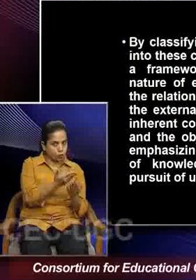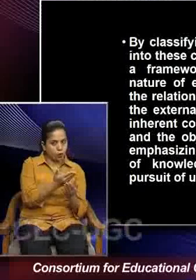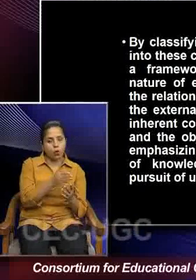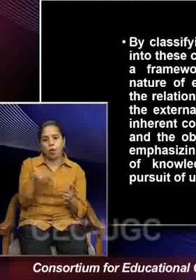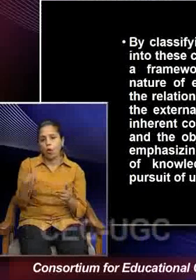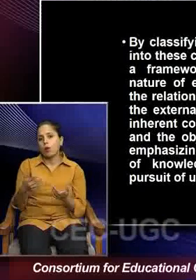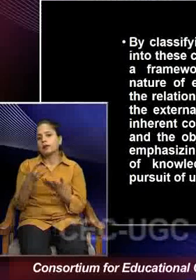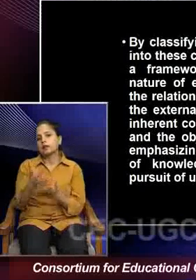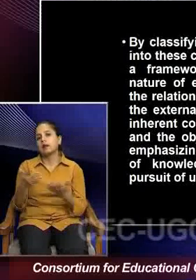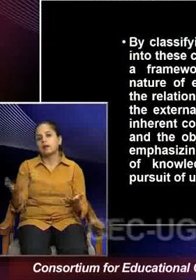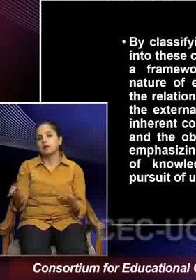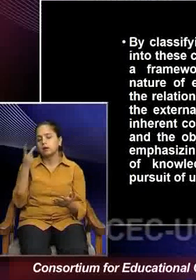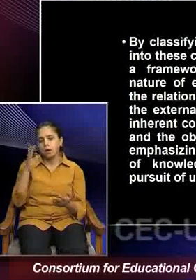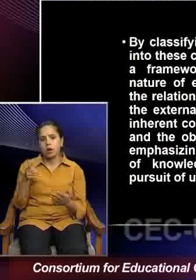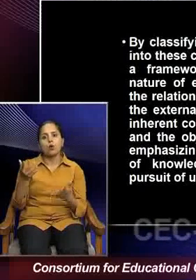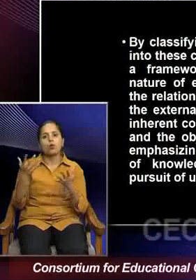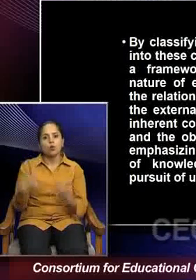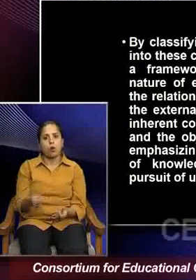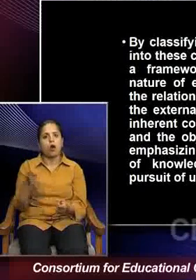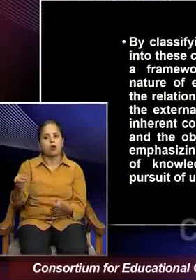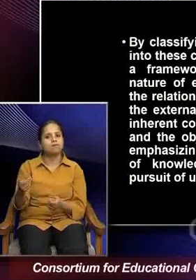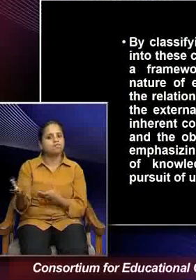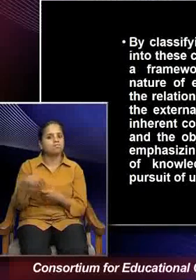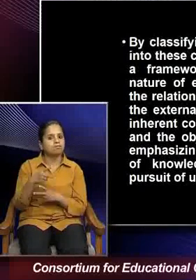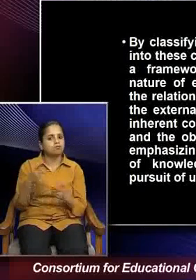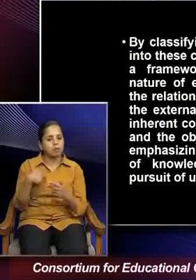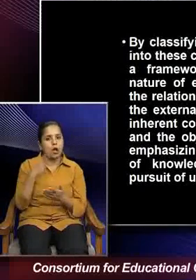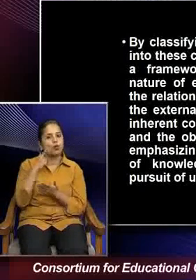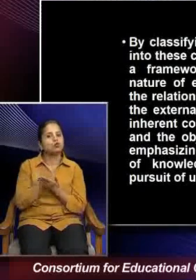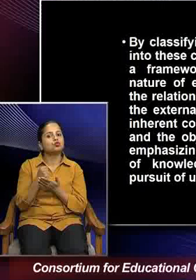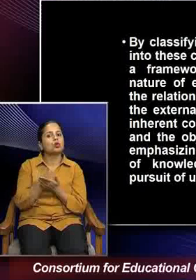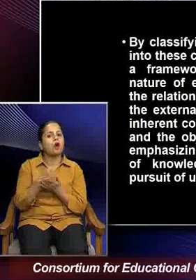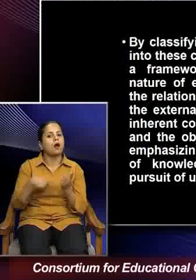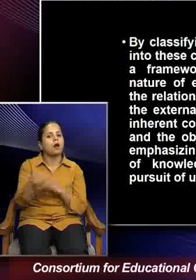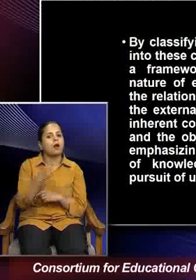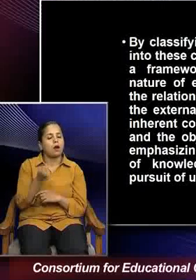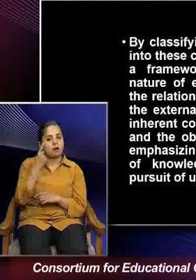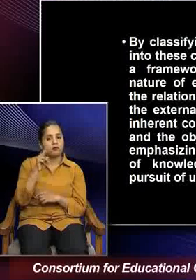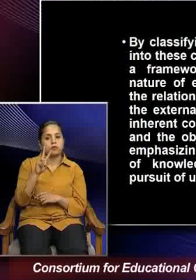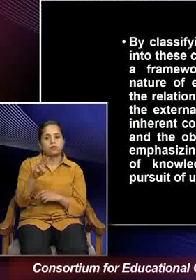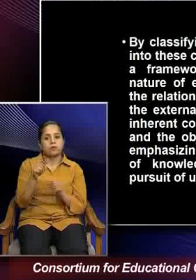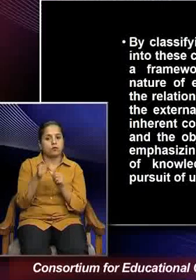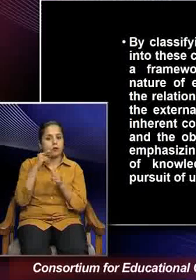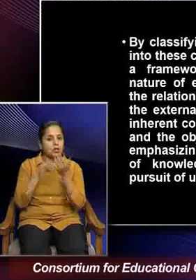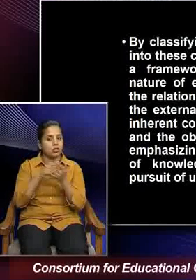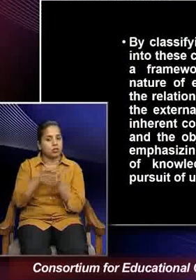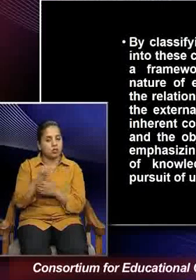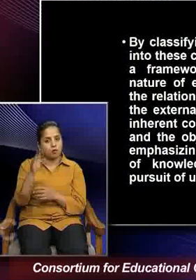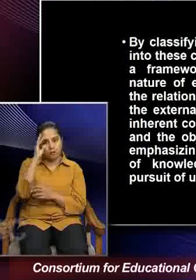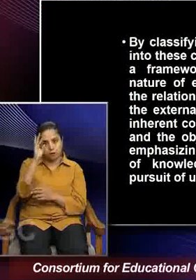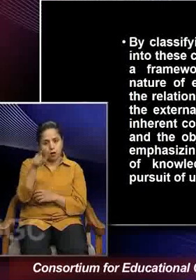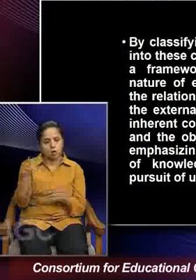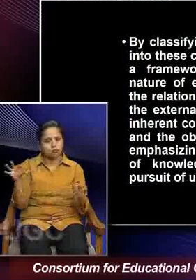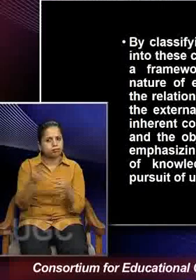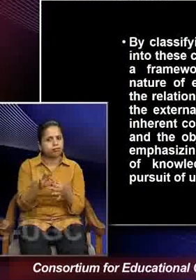the object it seeks to apprehend. So, we are trying to understand in Vaiśeṣika philosophy this